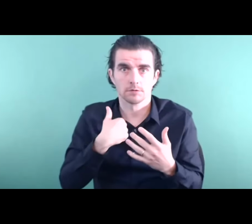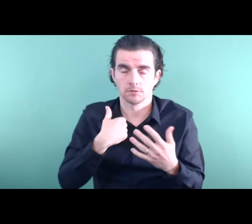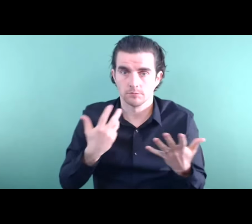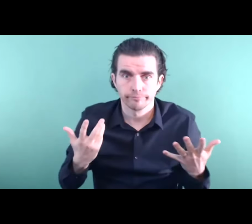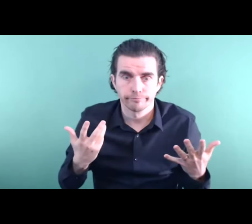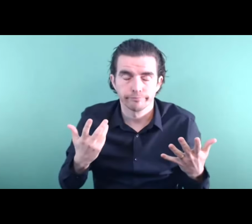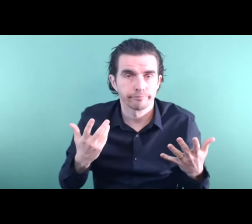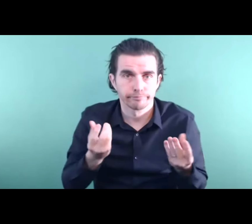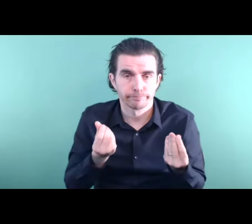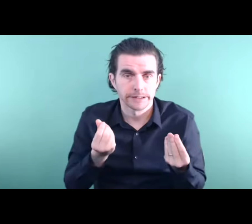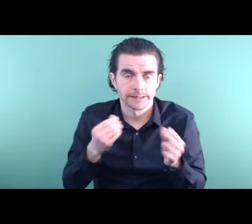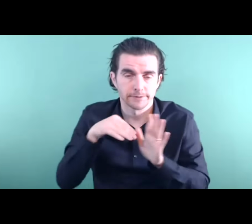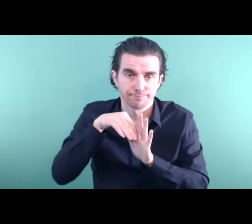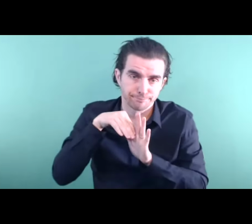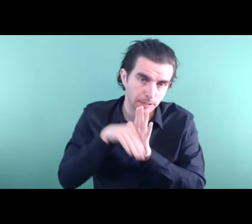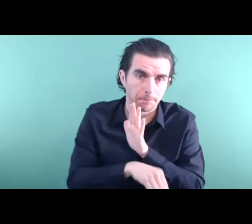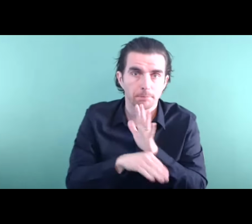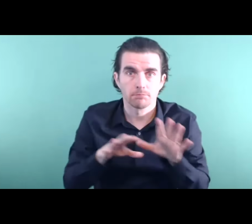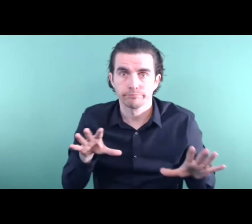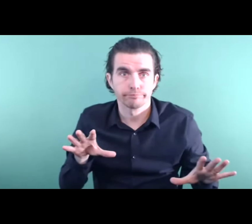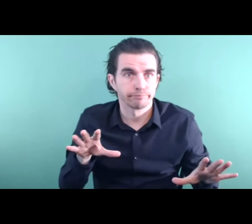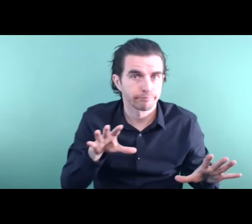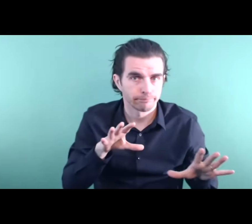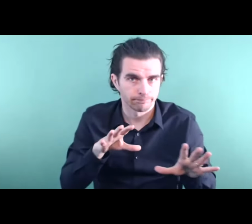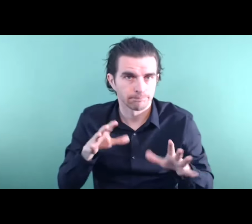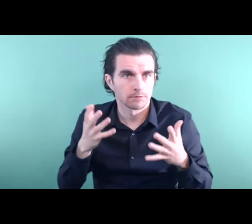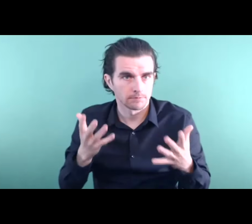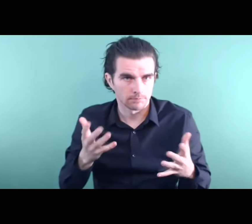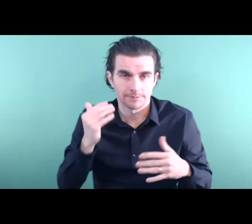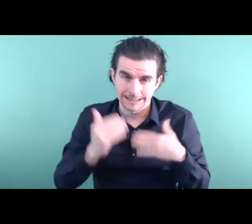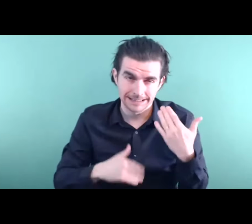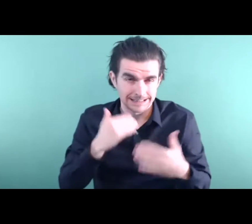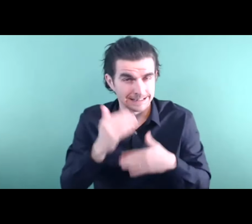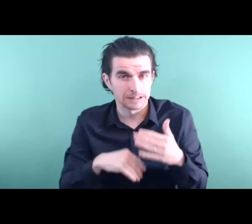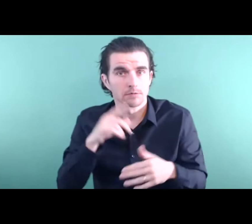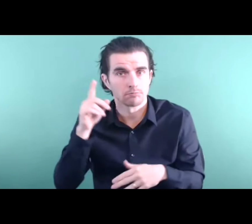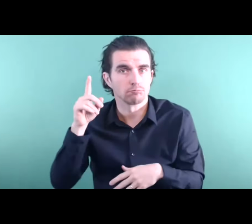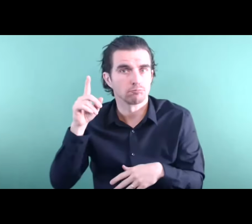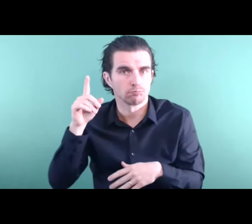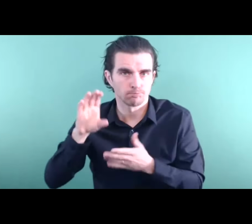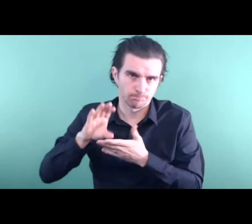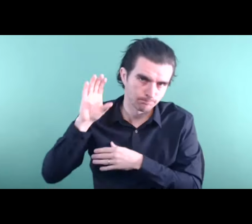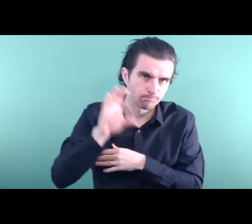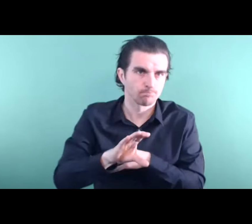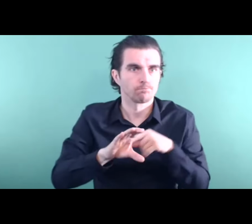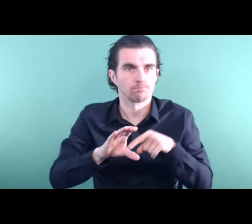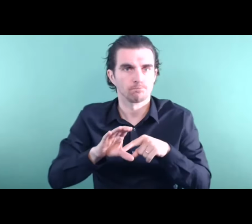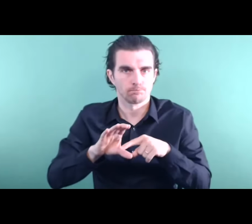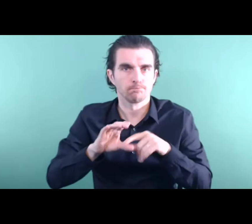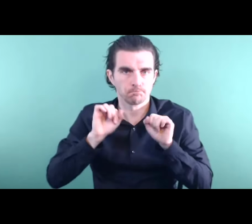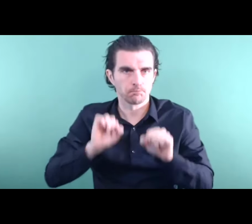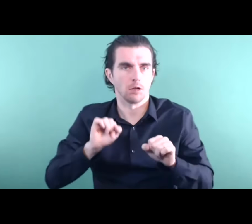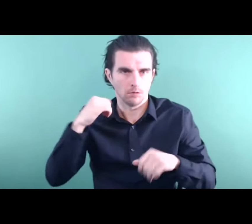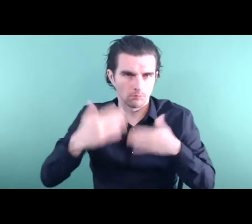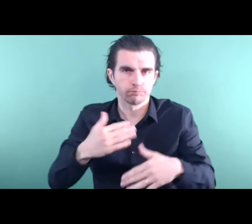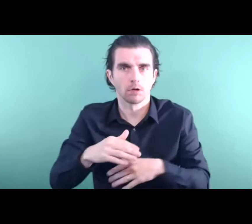economy. The European semester has become a tool how to coordinate economic and employment policies of member